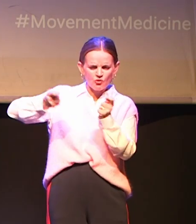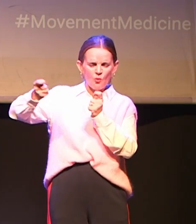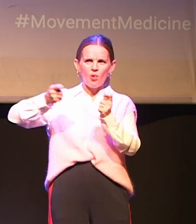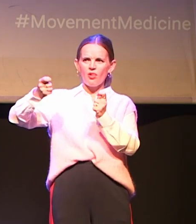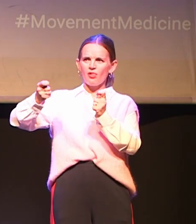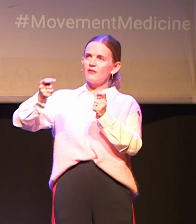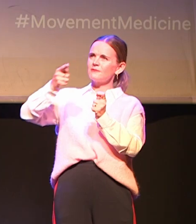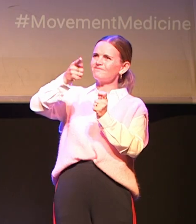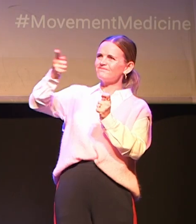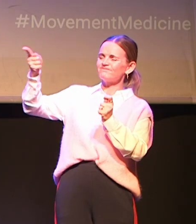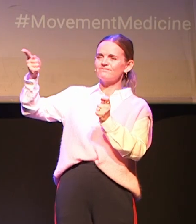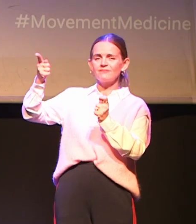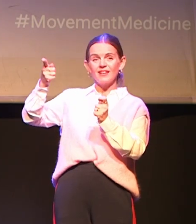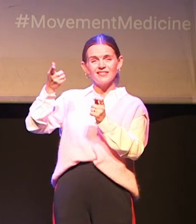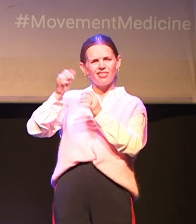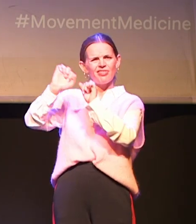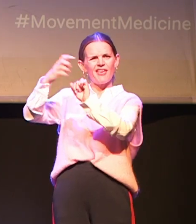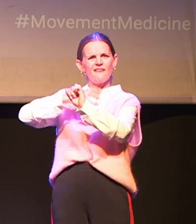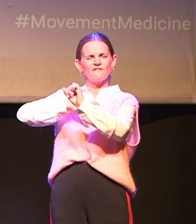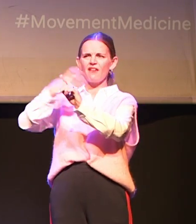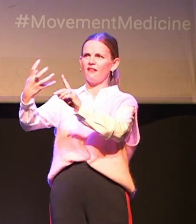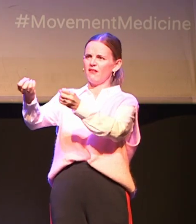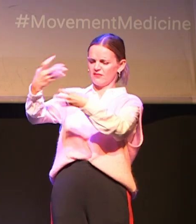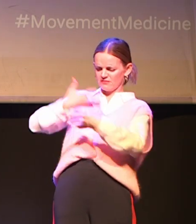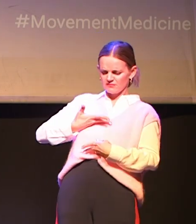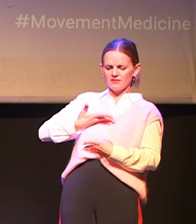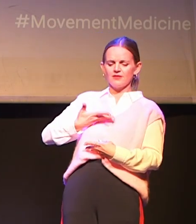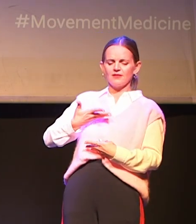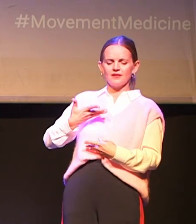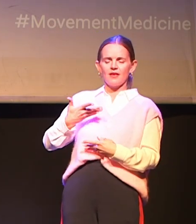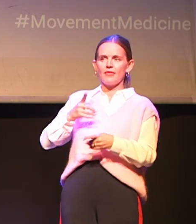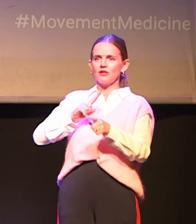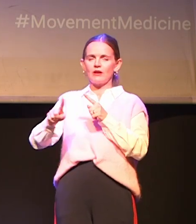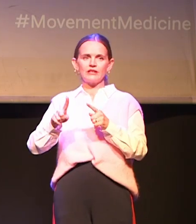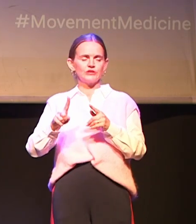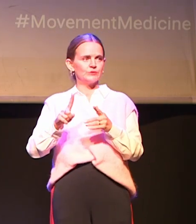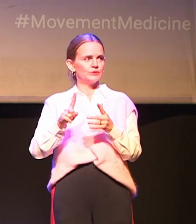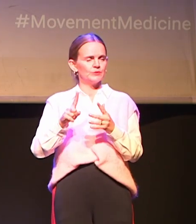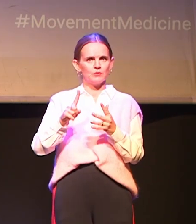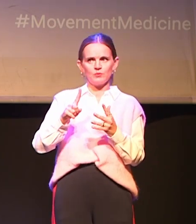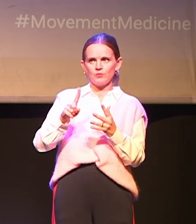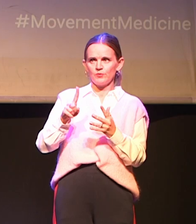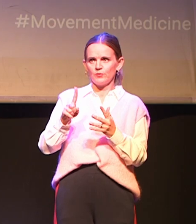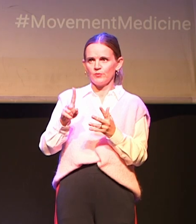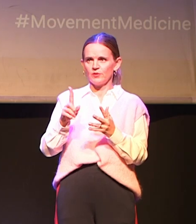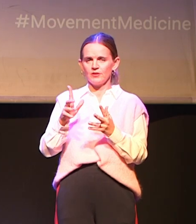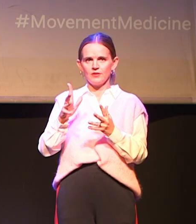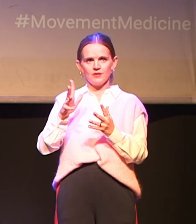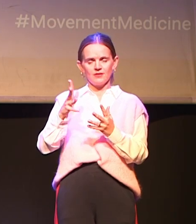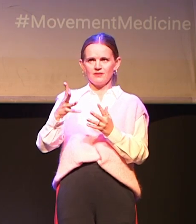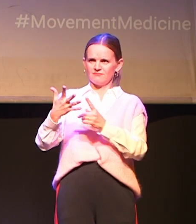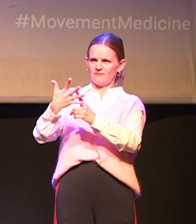they shoved under their bed, their boogeymen, their myths, their